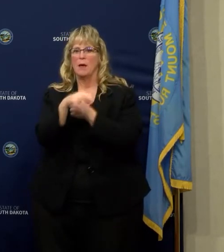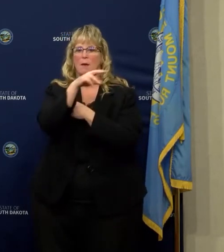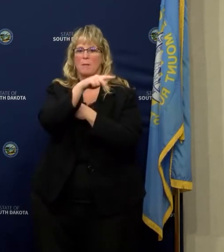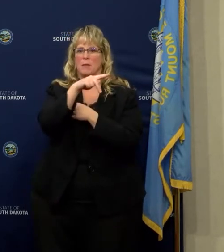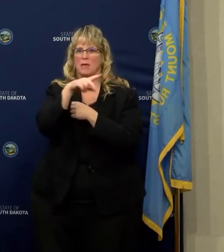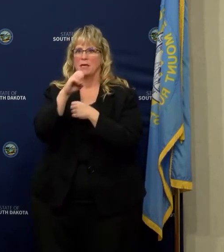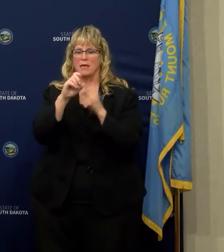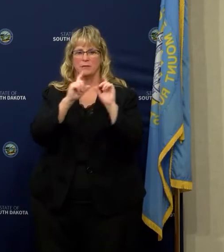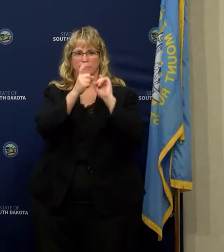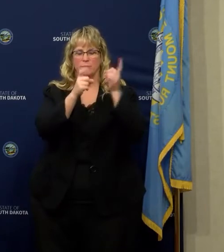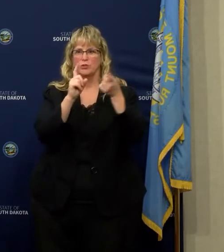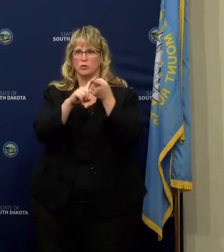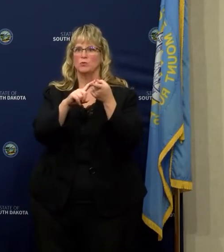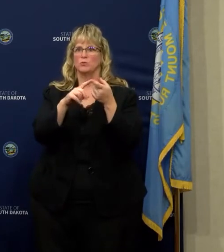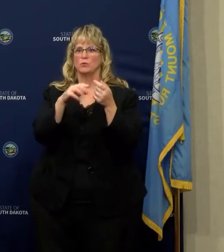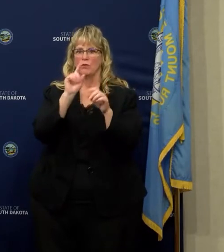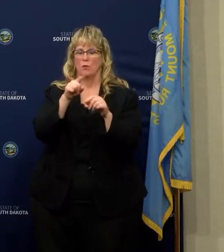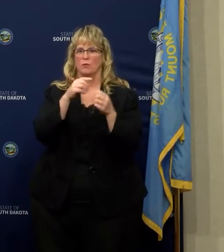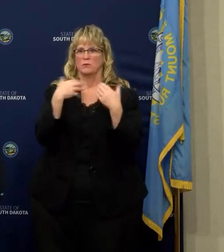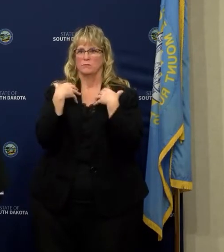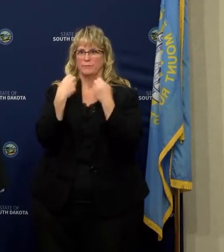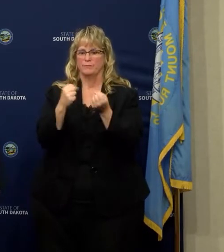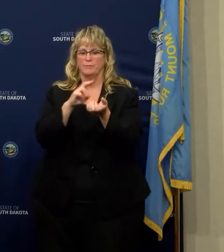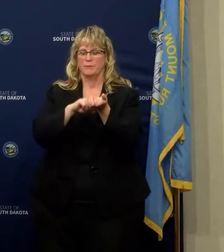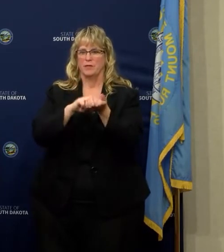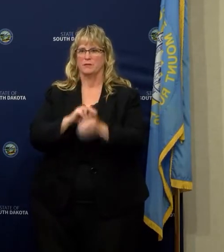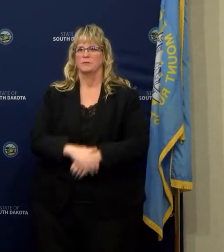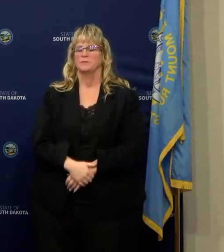PPE out to these healthcare providers.